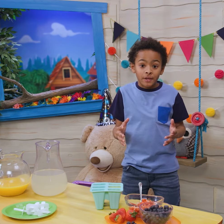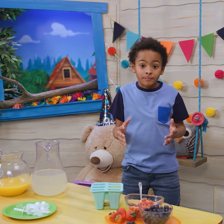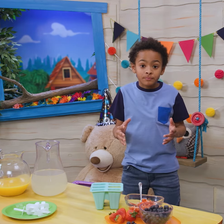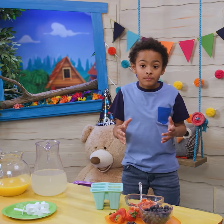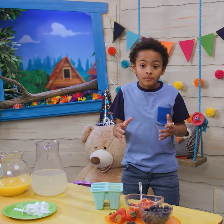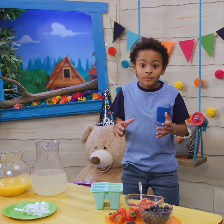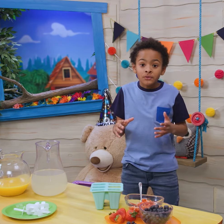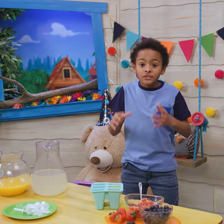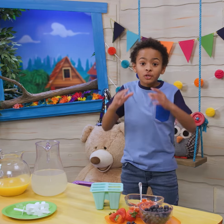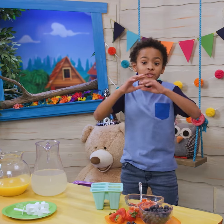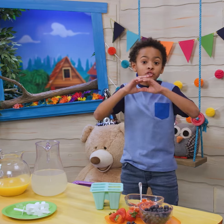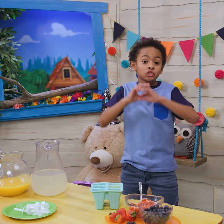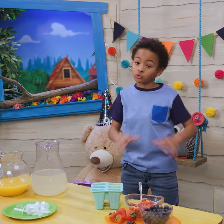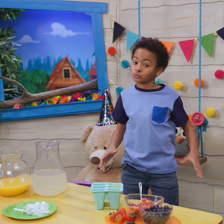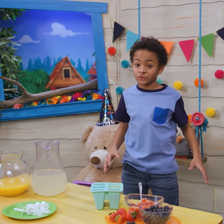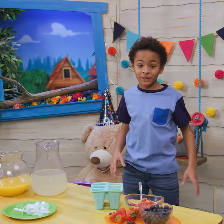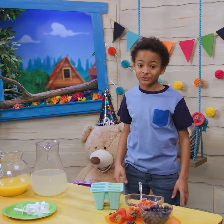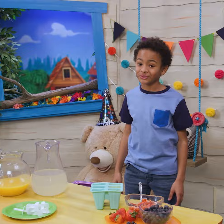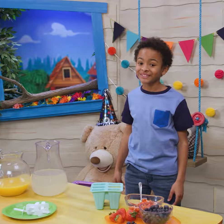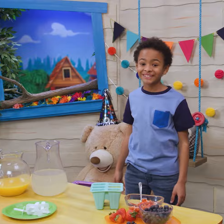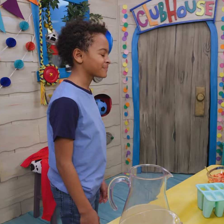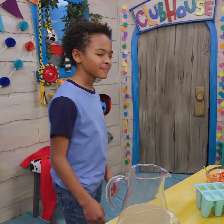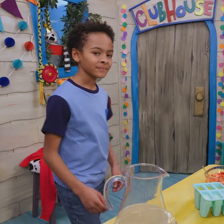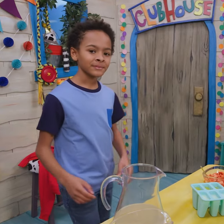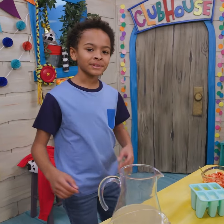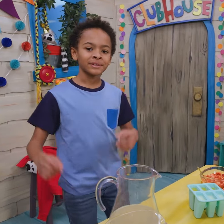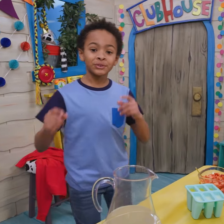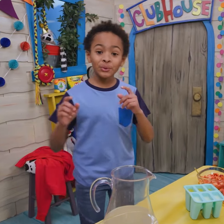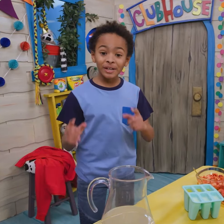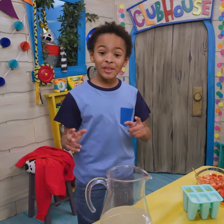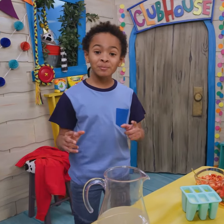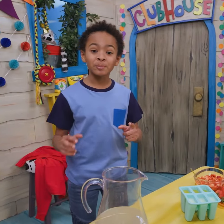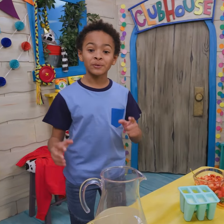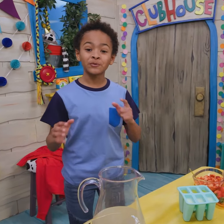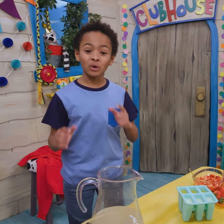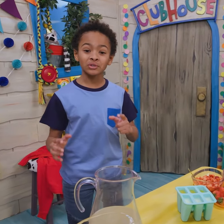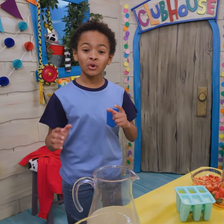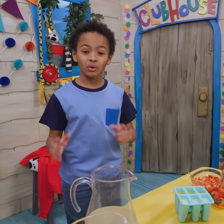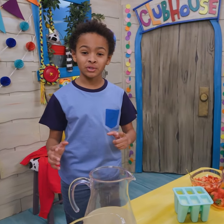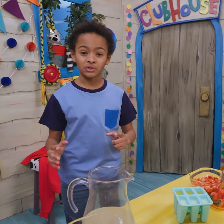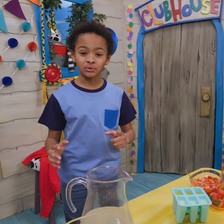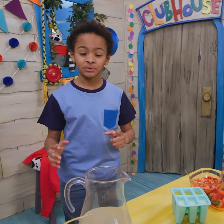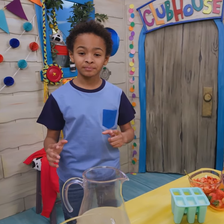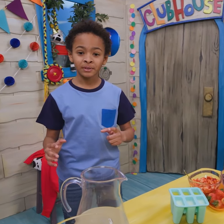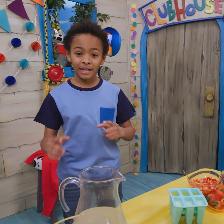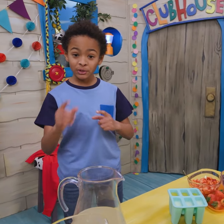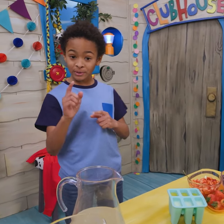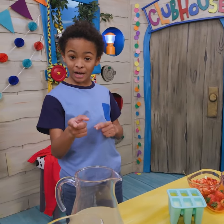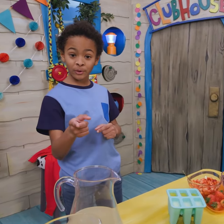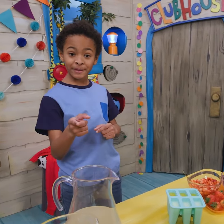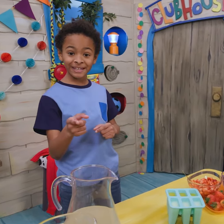for them these are going to be so super special three of them will be frozen orange juice can you count with